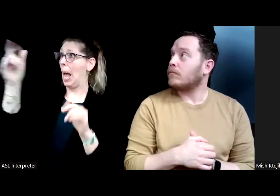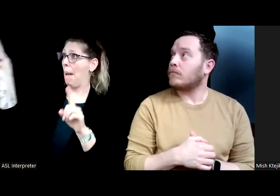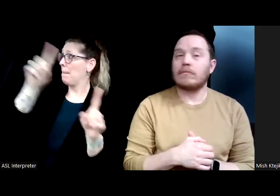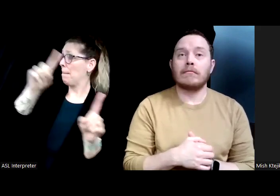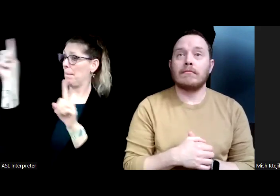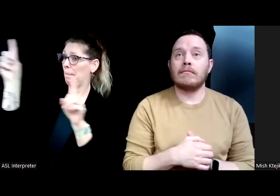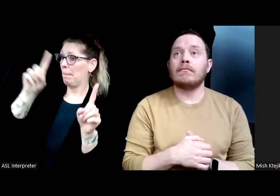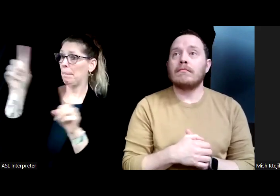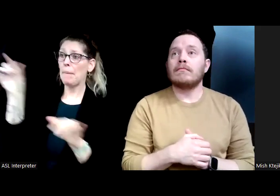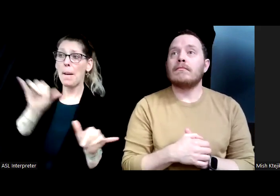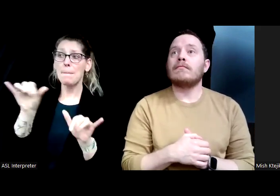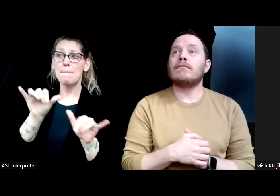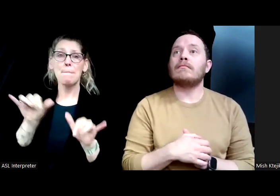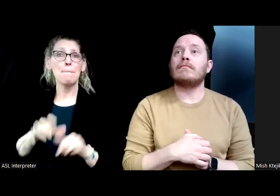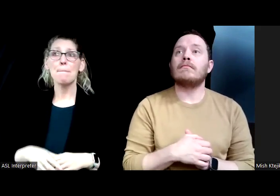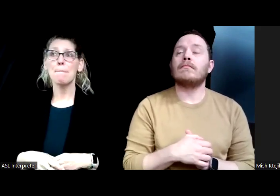Okay, thank you.